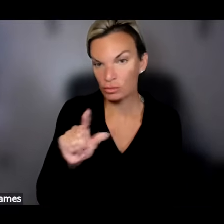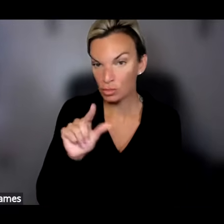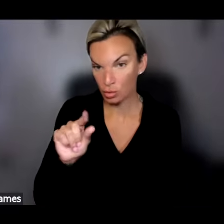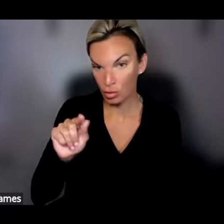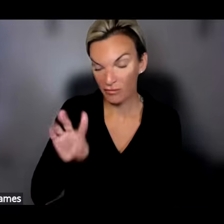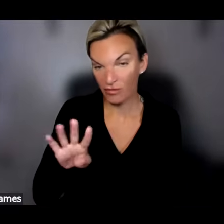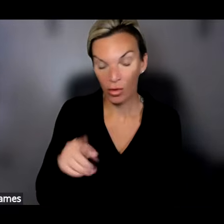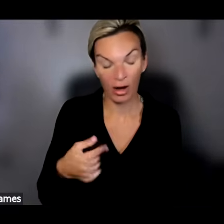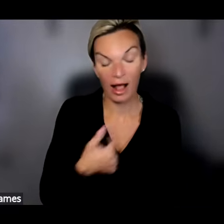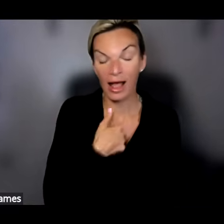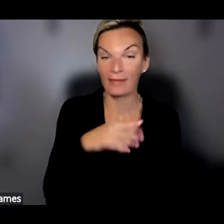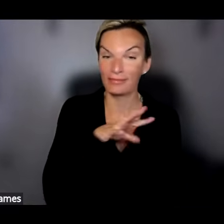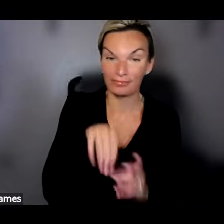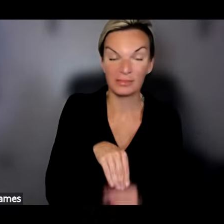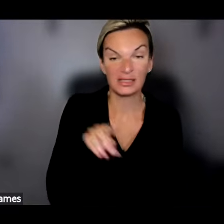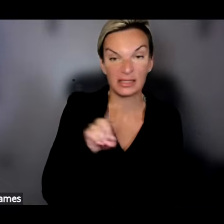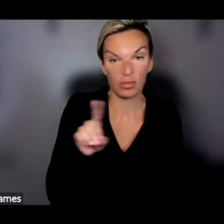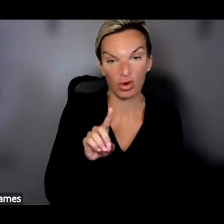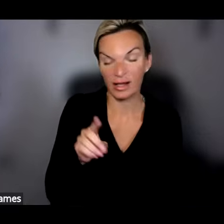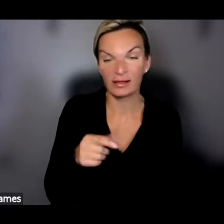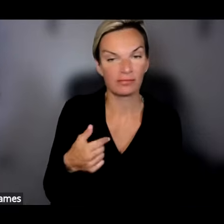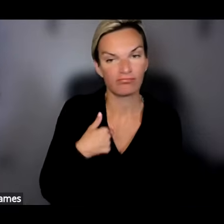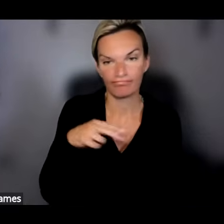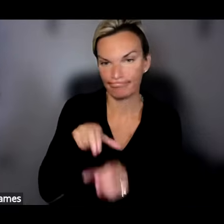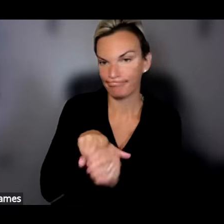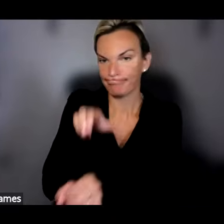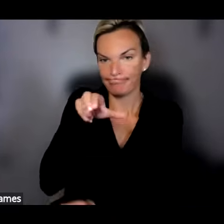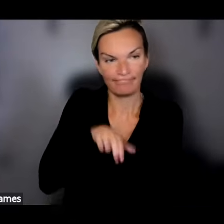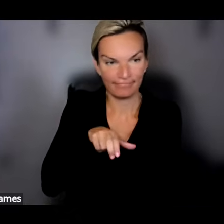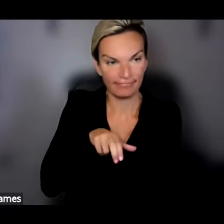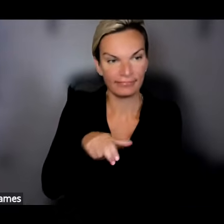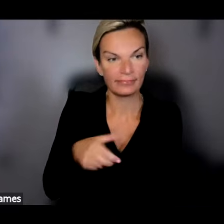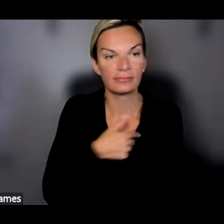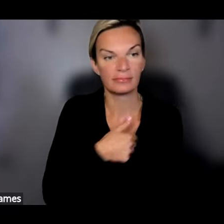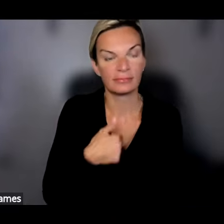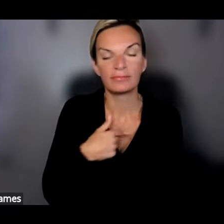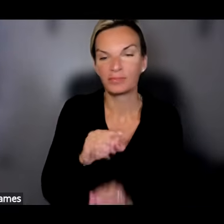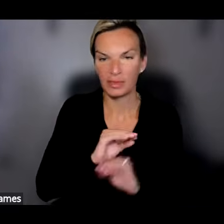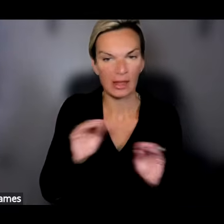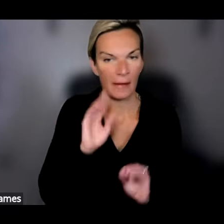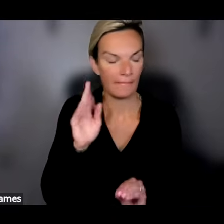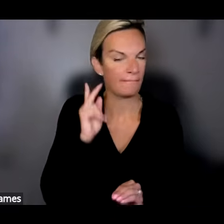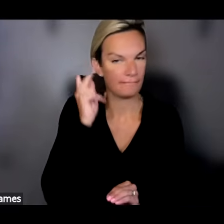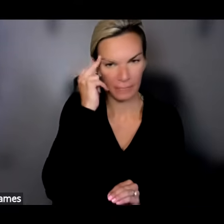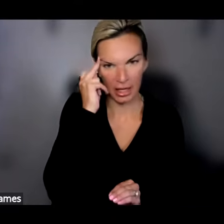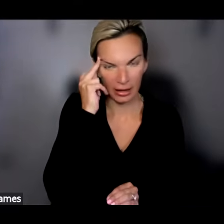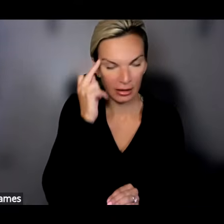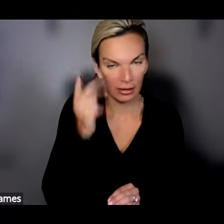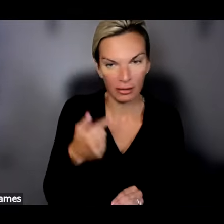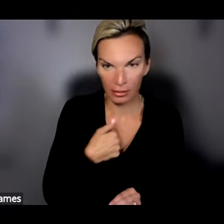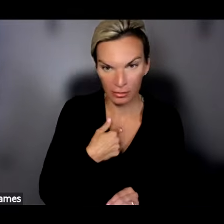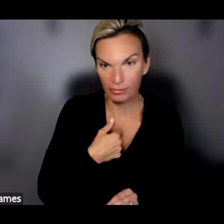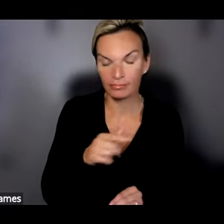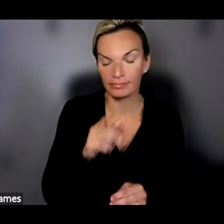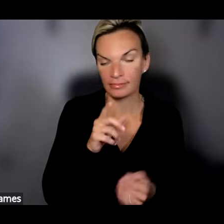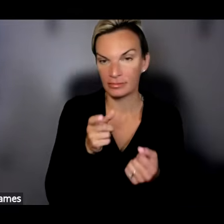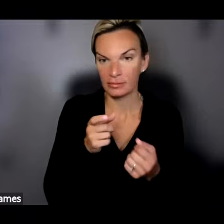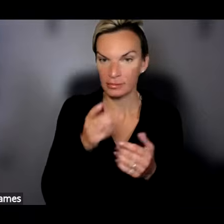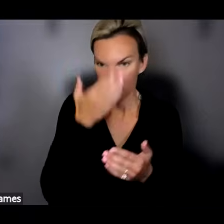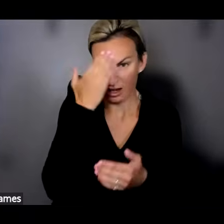because I believe as a nonpartisan elected official, I shouldn't be participating heavily in Democratic politics or Republican